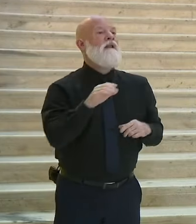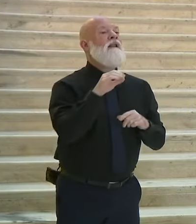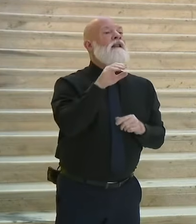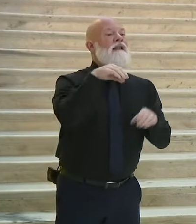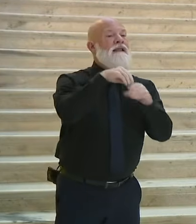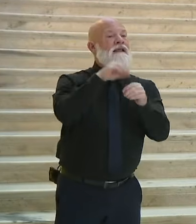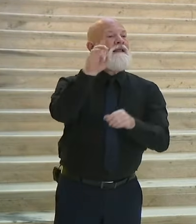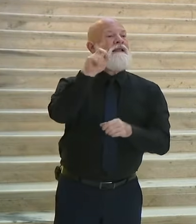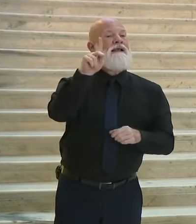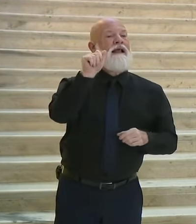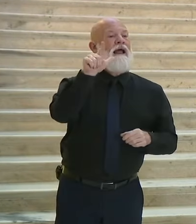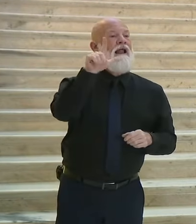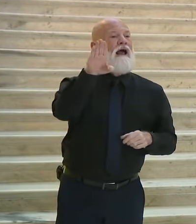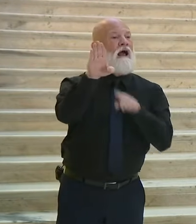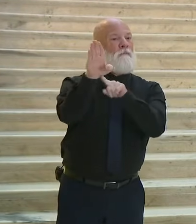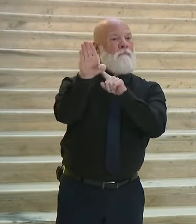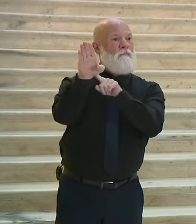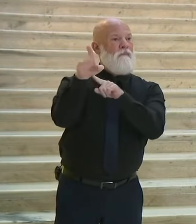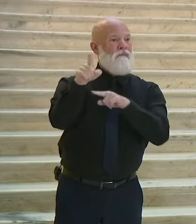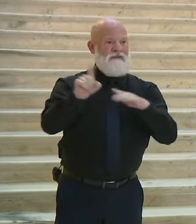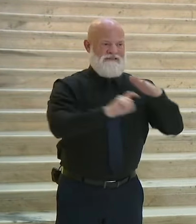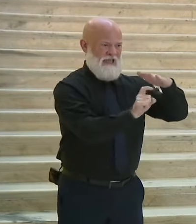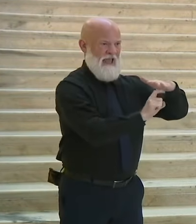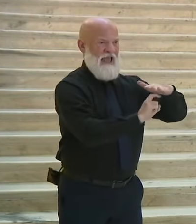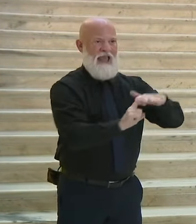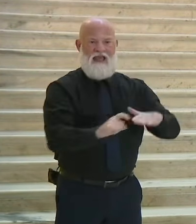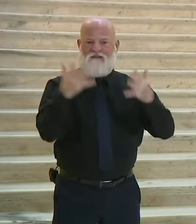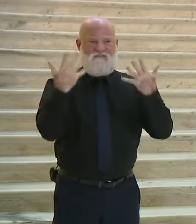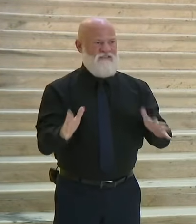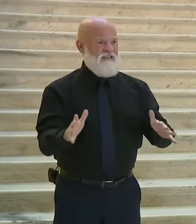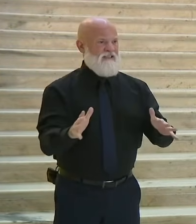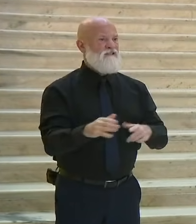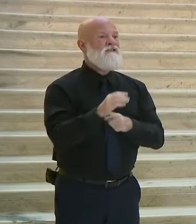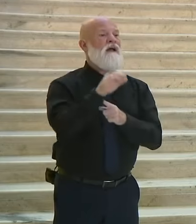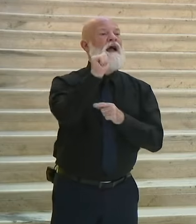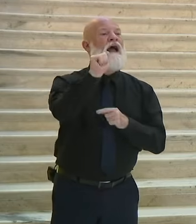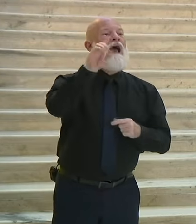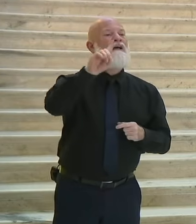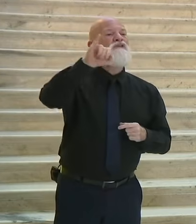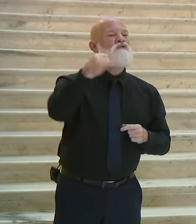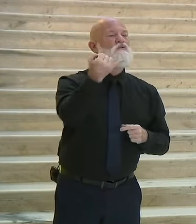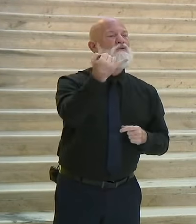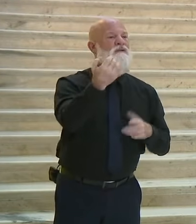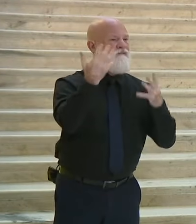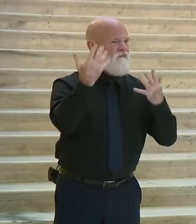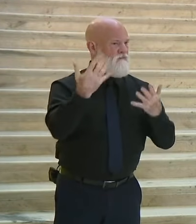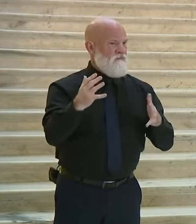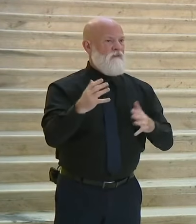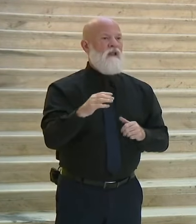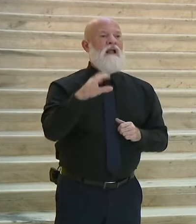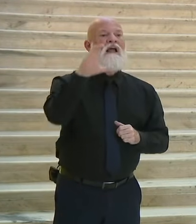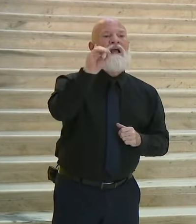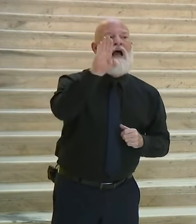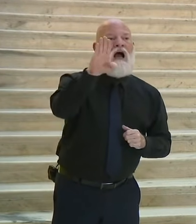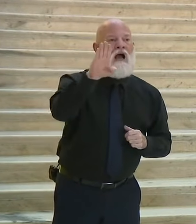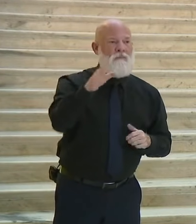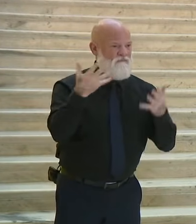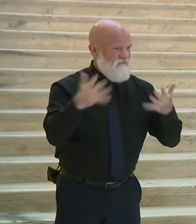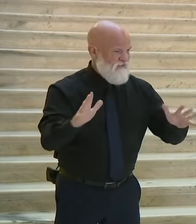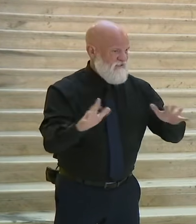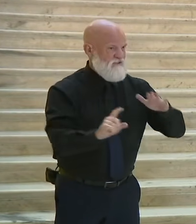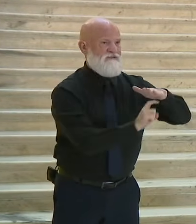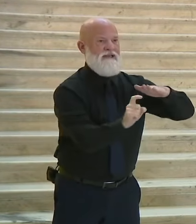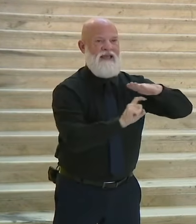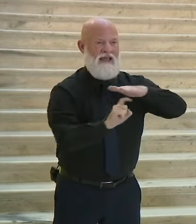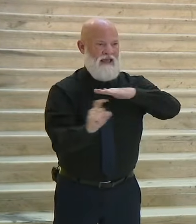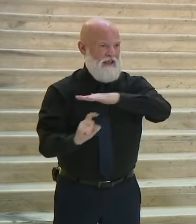scanning. They're dealing with one thing on adjudication. Cobb County is done with the physical scanning. Gwinnett County had about 120,000 ballots left this